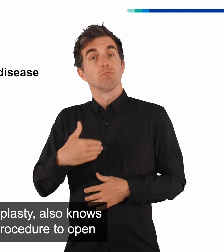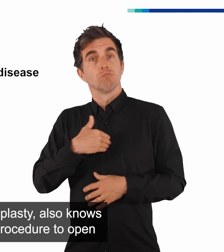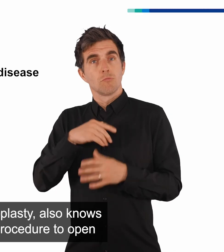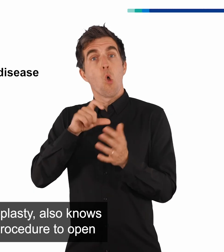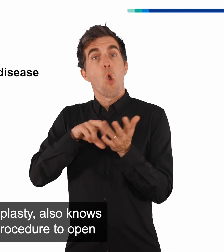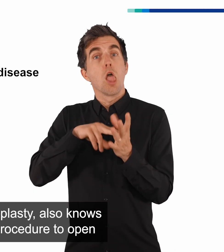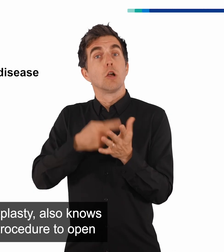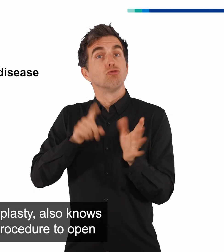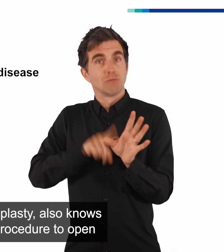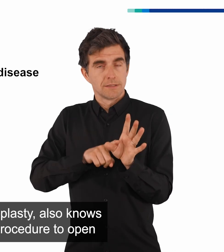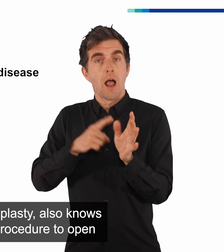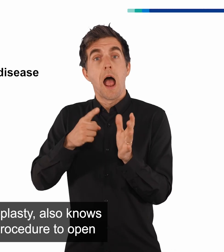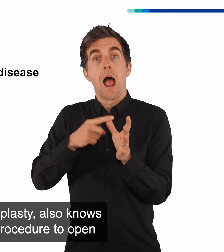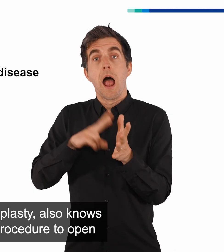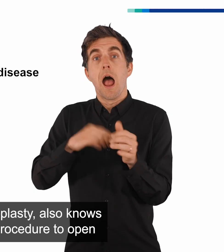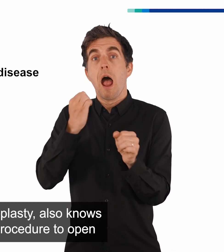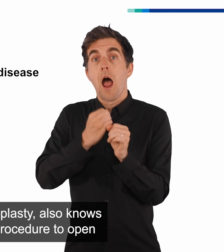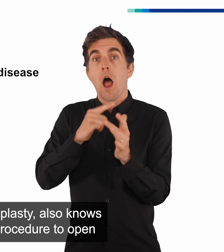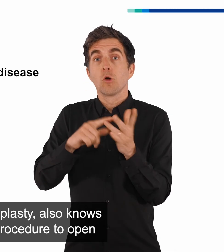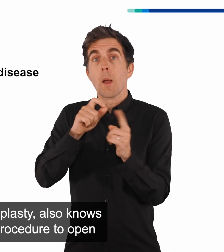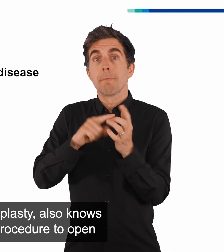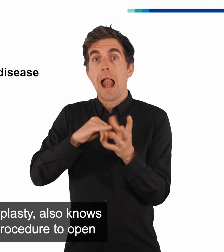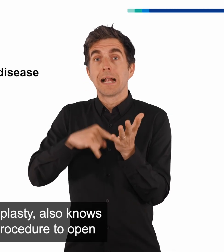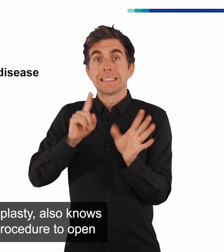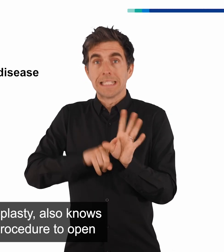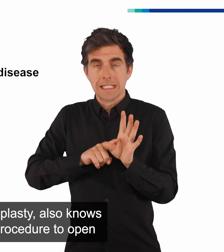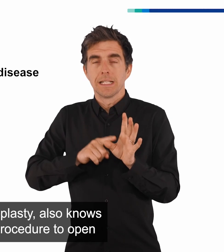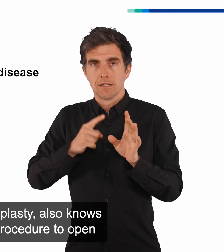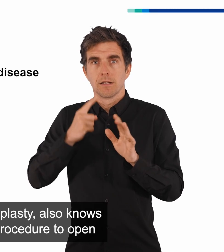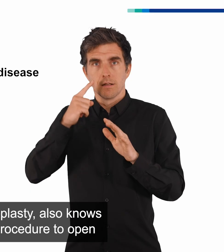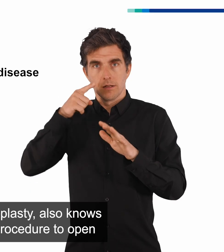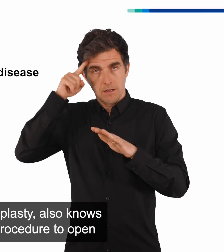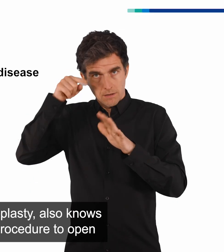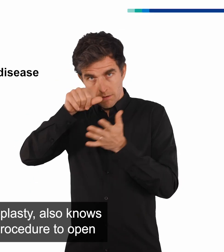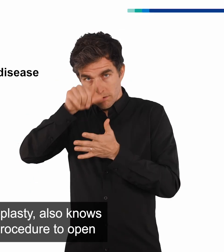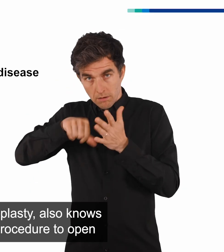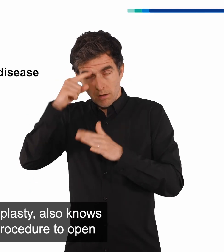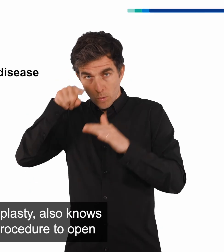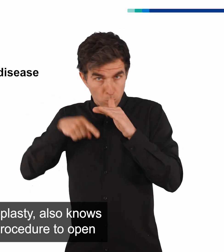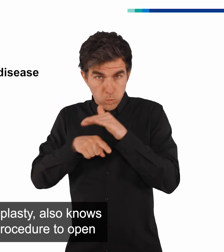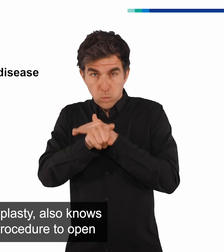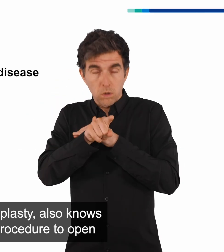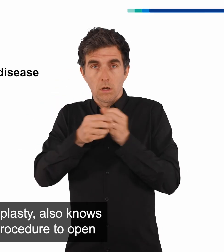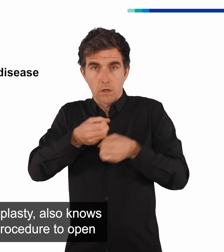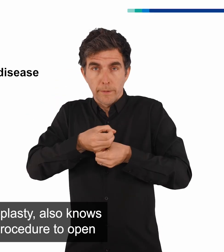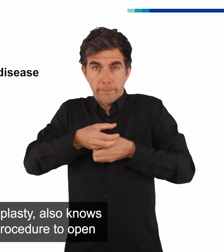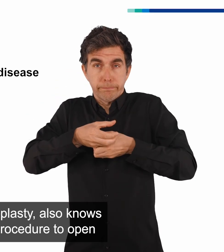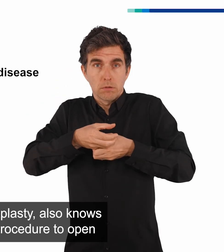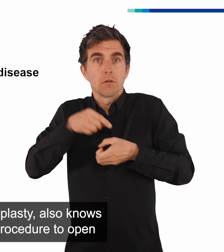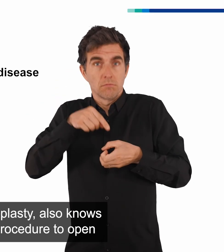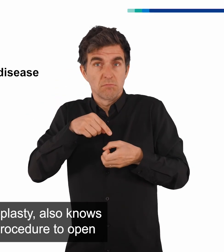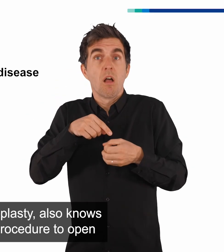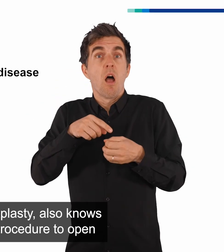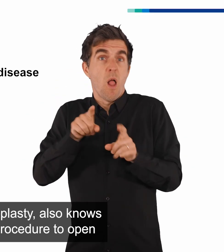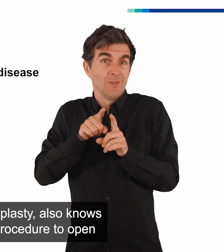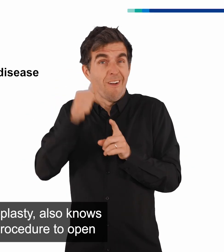A coronary angioplasty, also known as a stent, is a procedure to open narrowed or blocked arteries in the heart